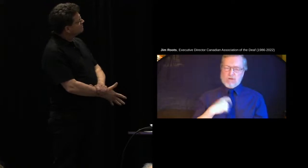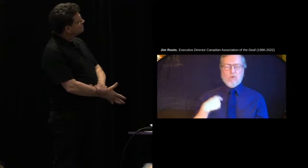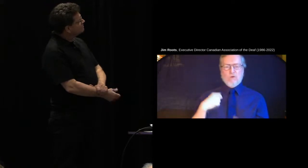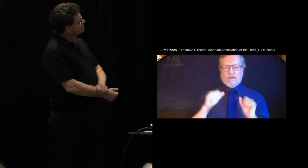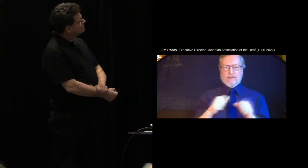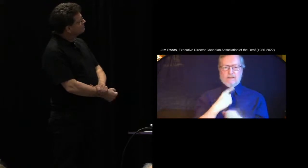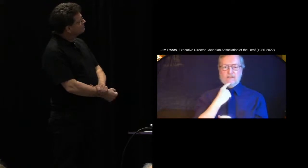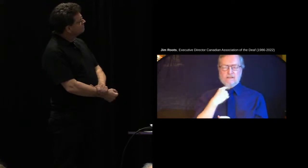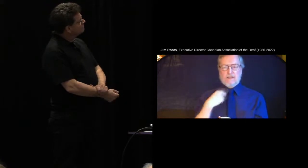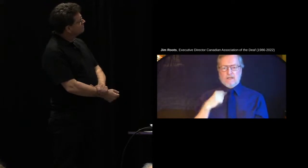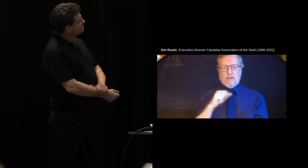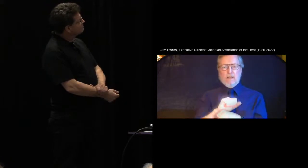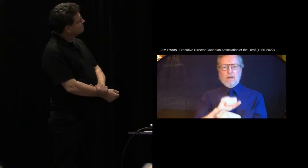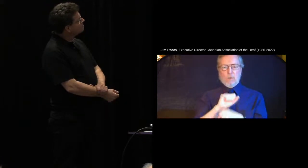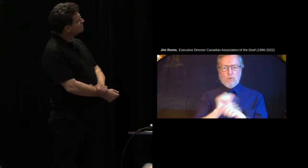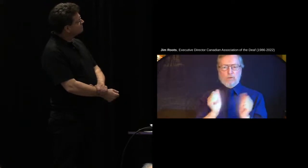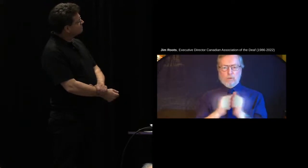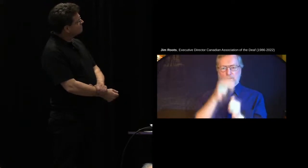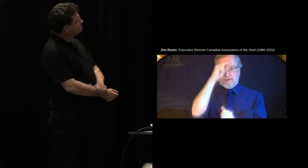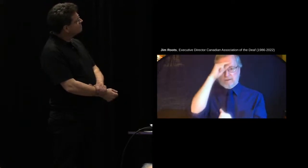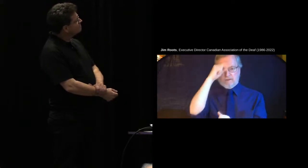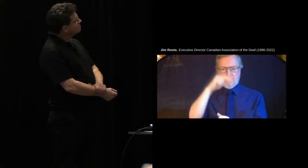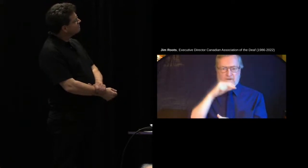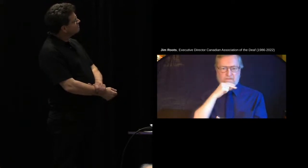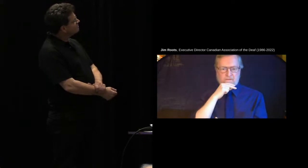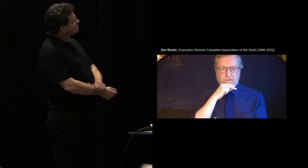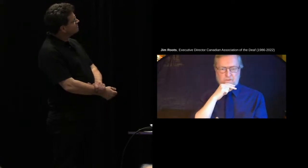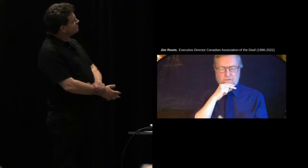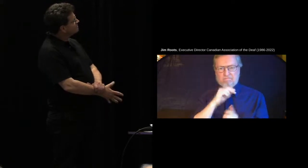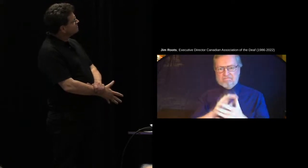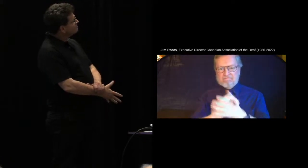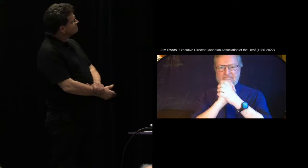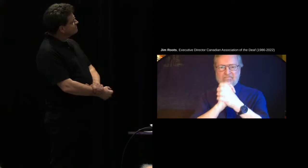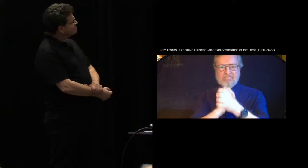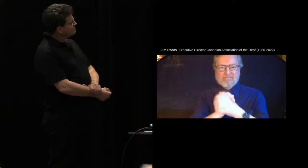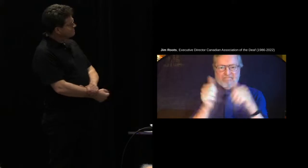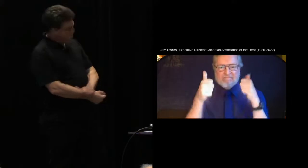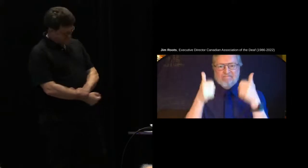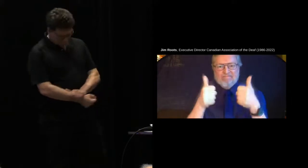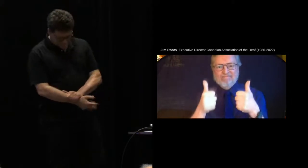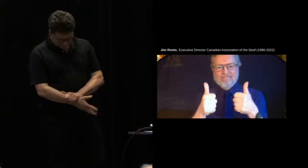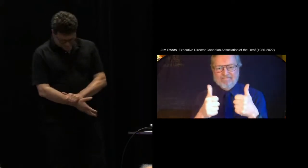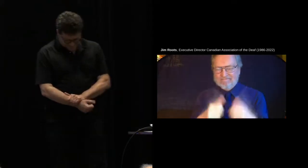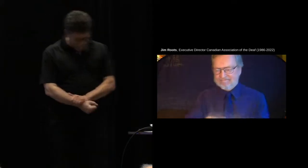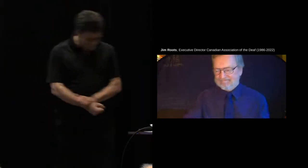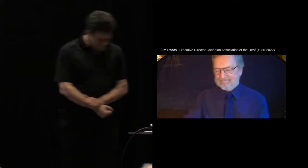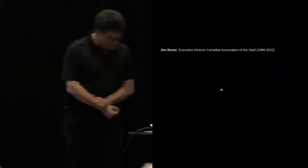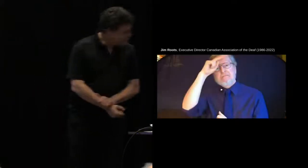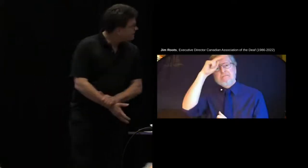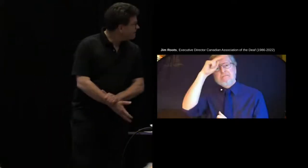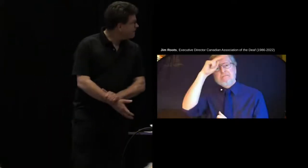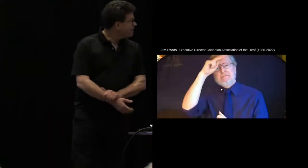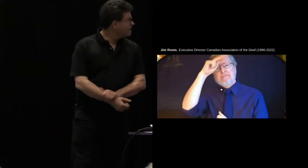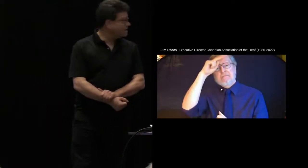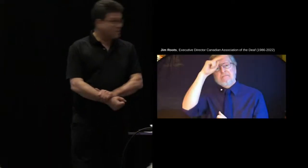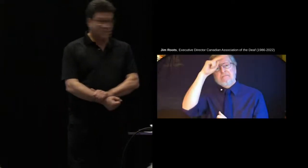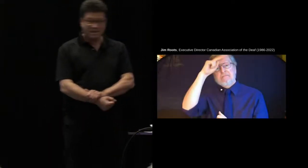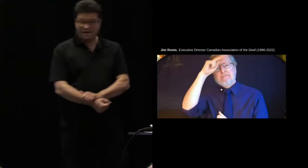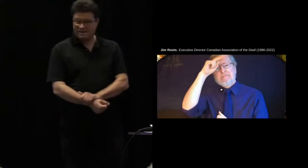I am very proud to say that I've had the pleasure of working with him. Congratulations.